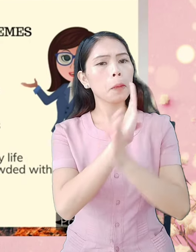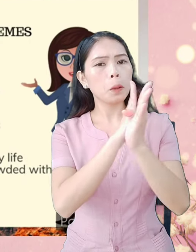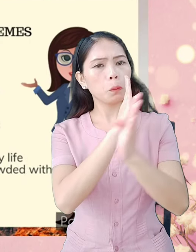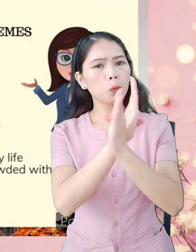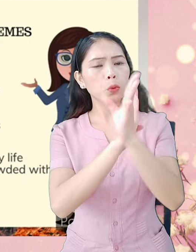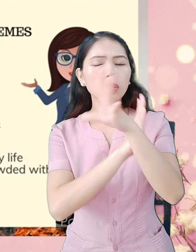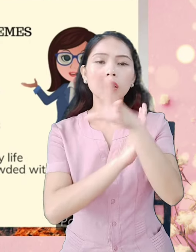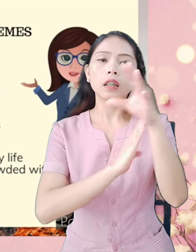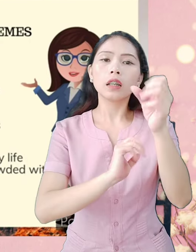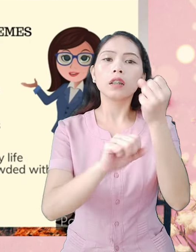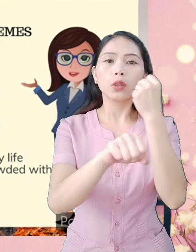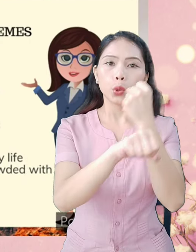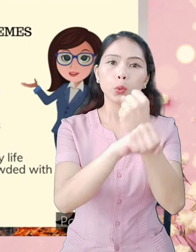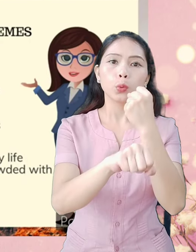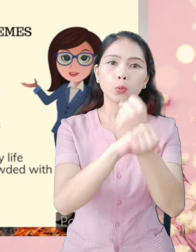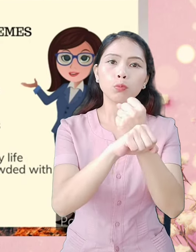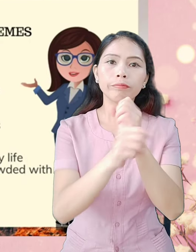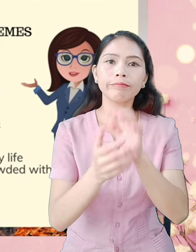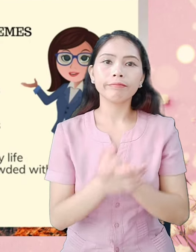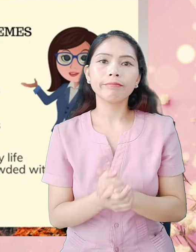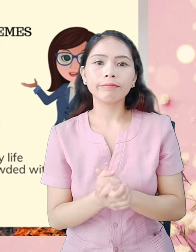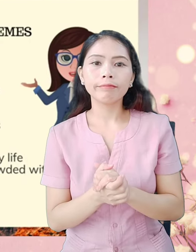bamboos and stone.